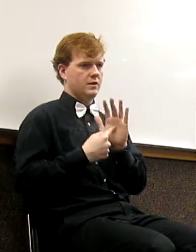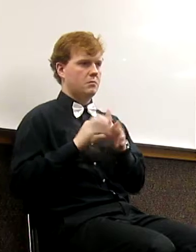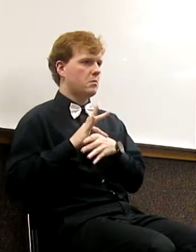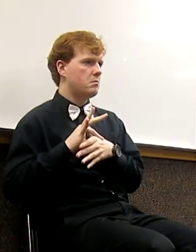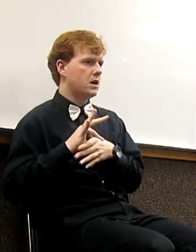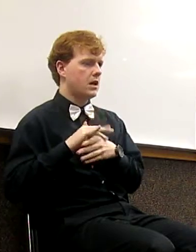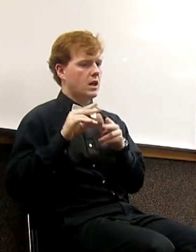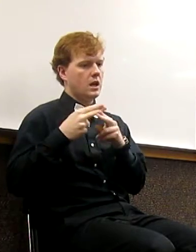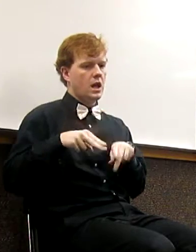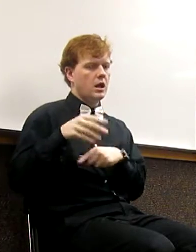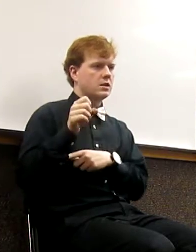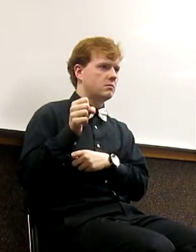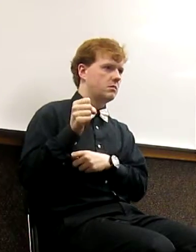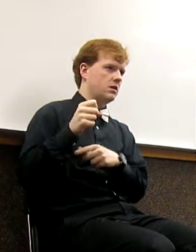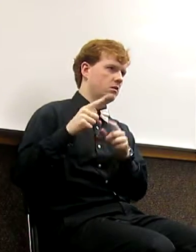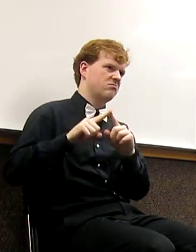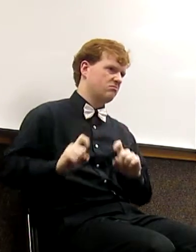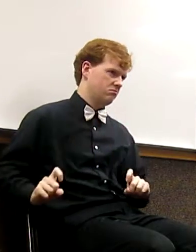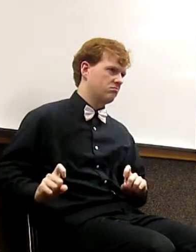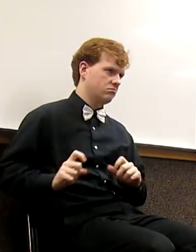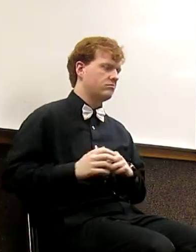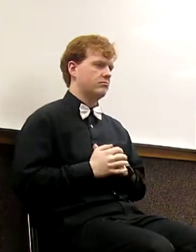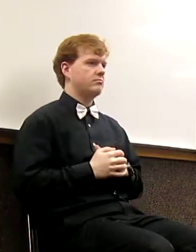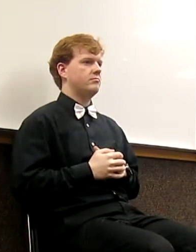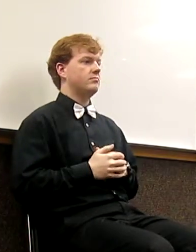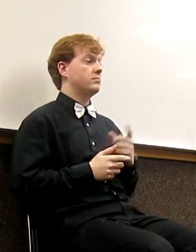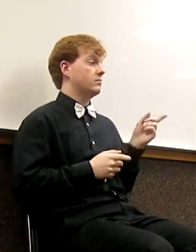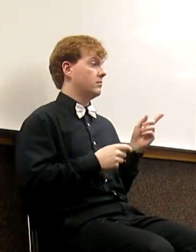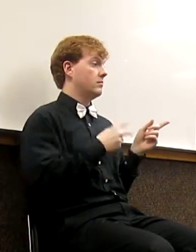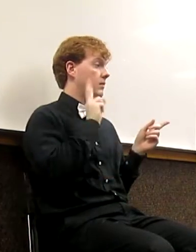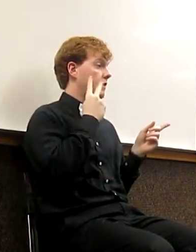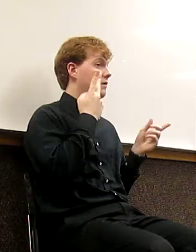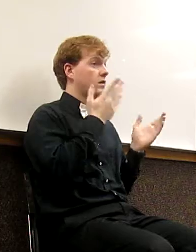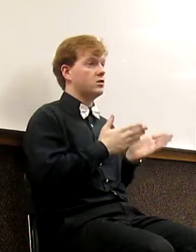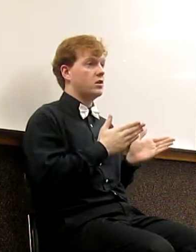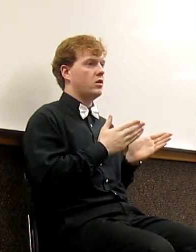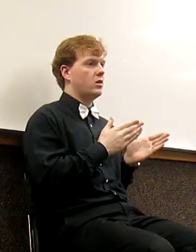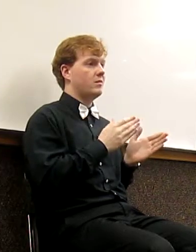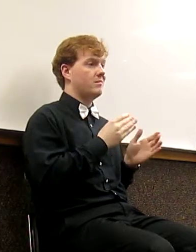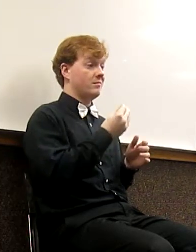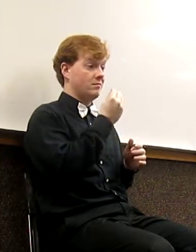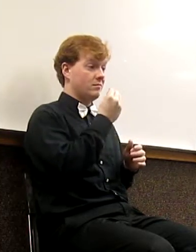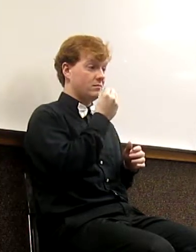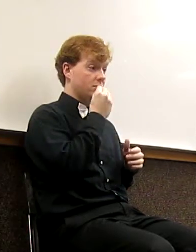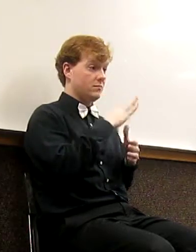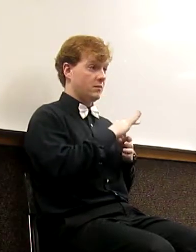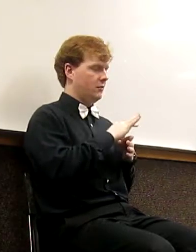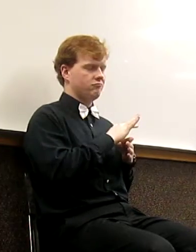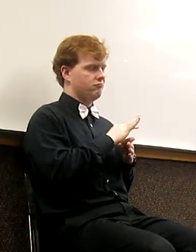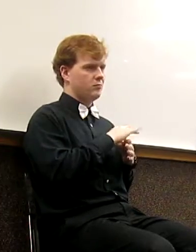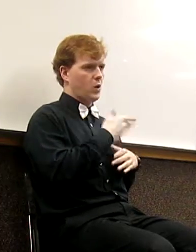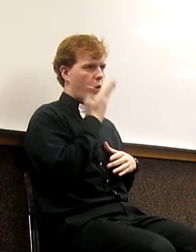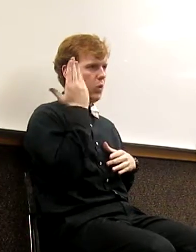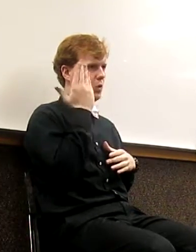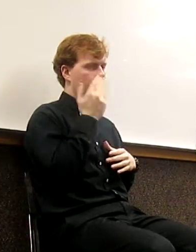different. So vegetarians, they don't eat meat, right? That's their rule. Vegetarians don't eat meat. Vegans